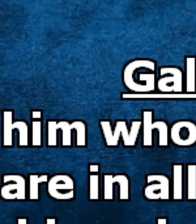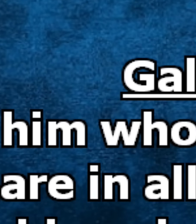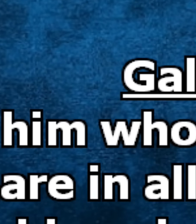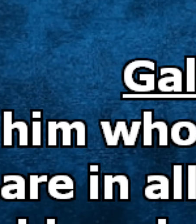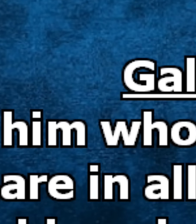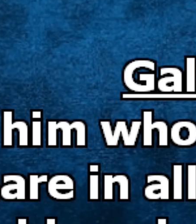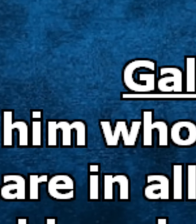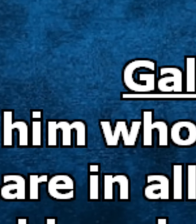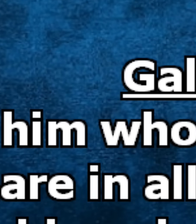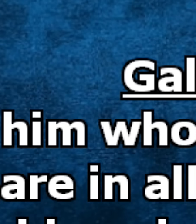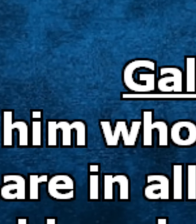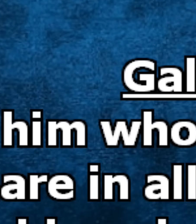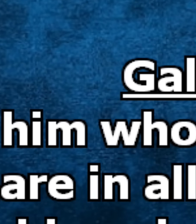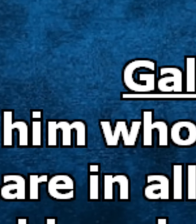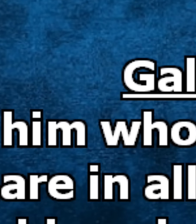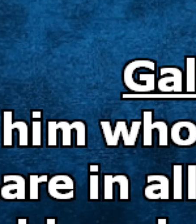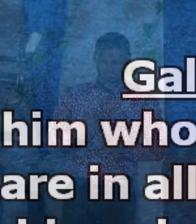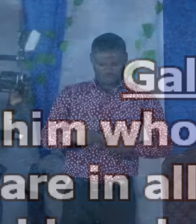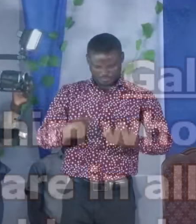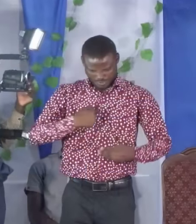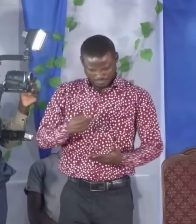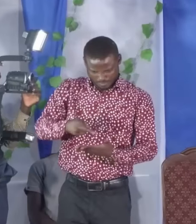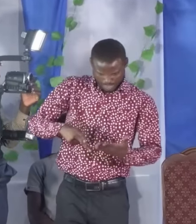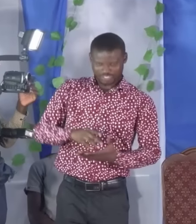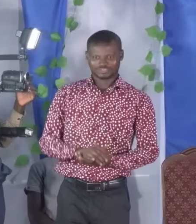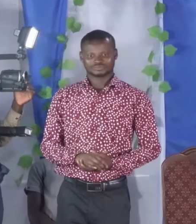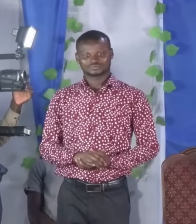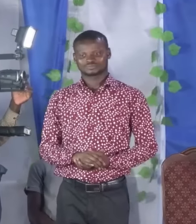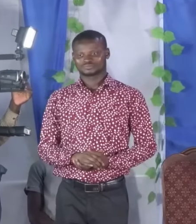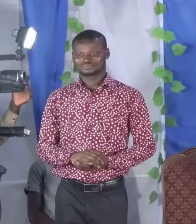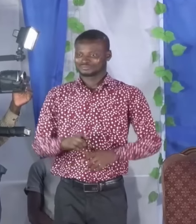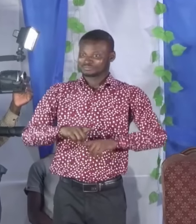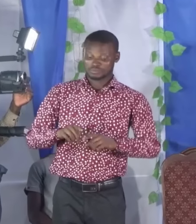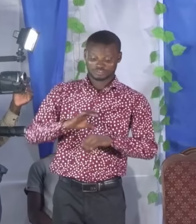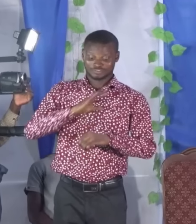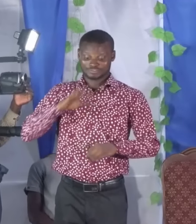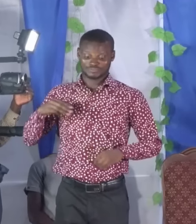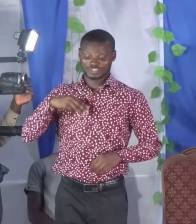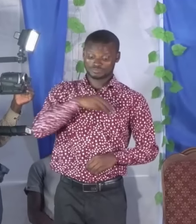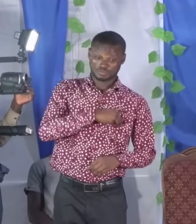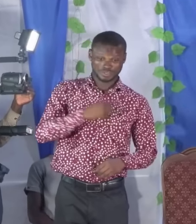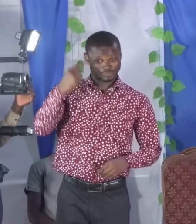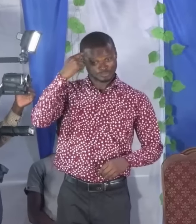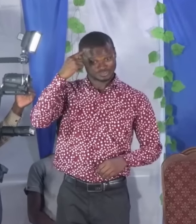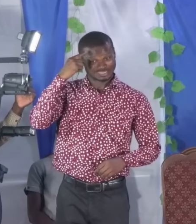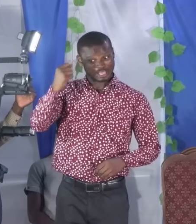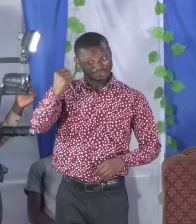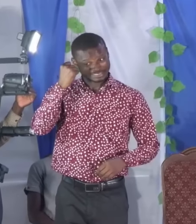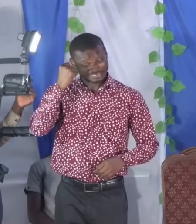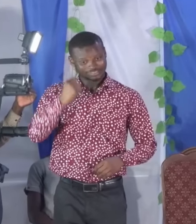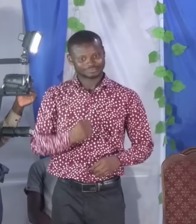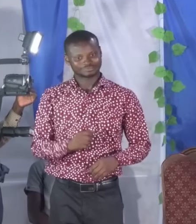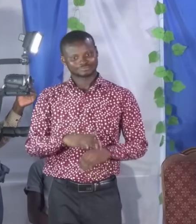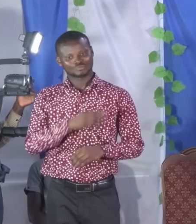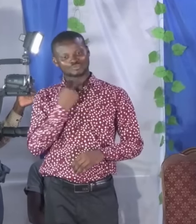Christ for 3 more days e wo mo preacher for so. Na dia ba ko adin hira ebre wo ne se. Wo ko